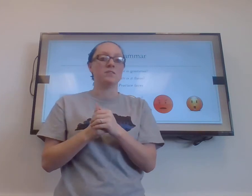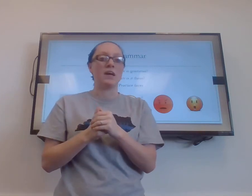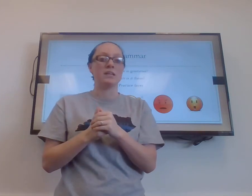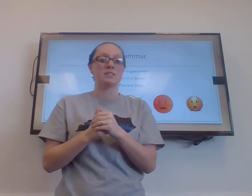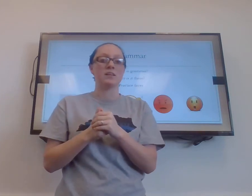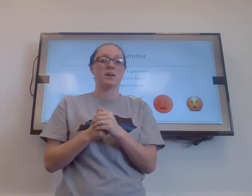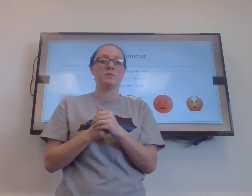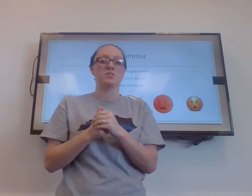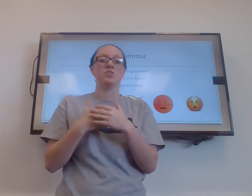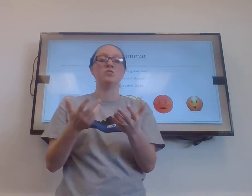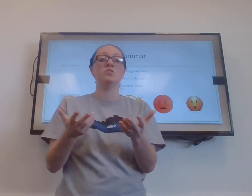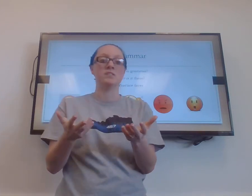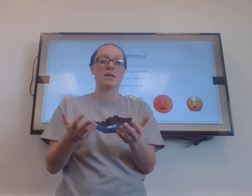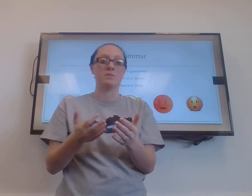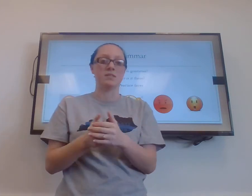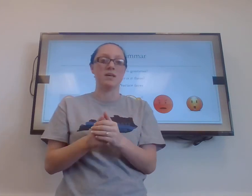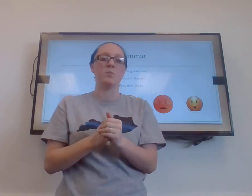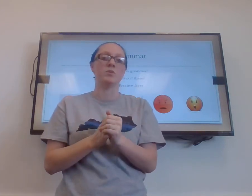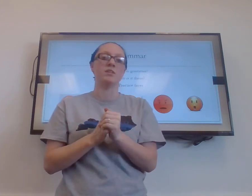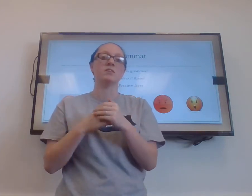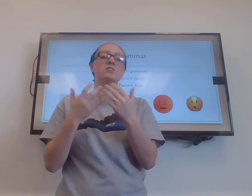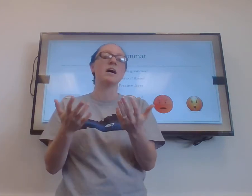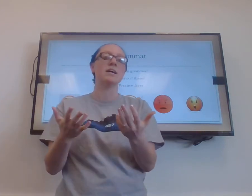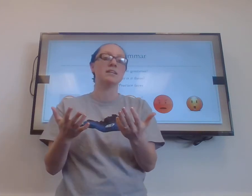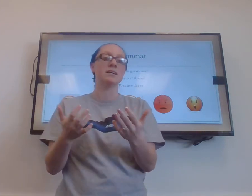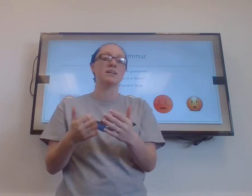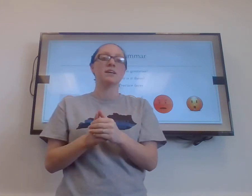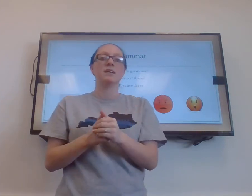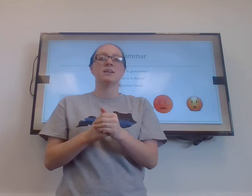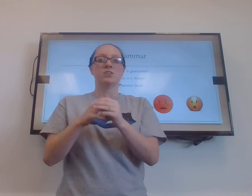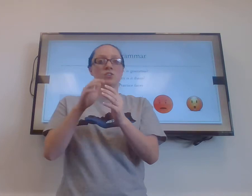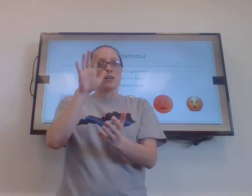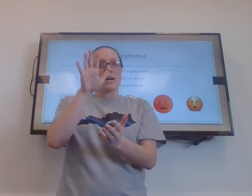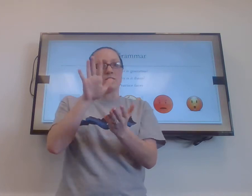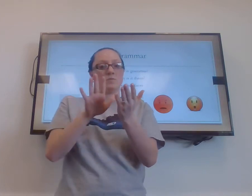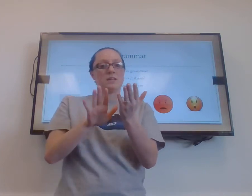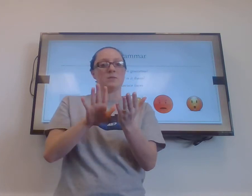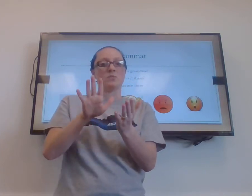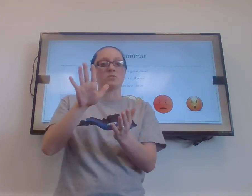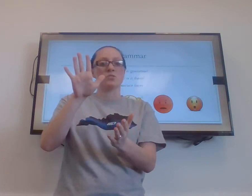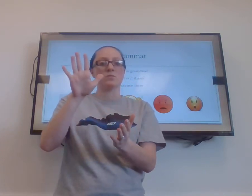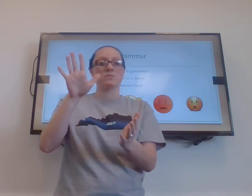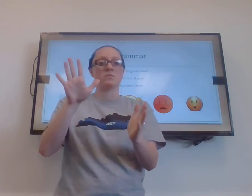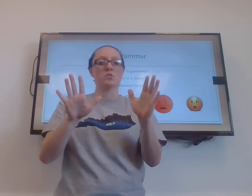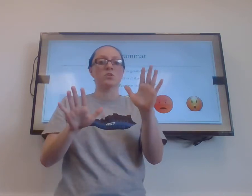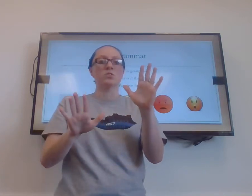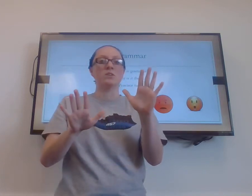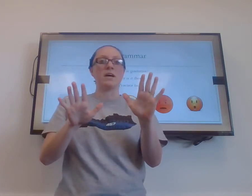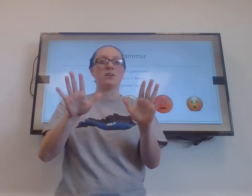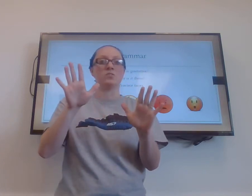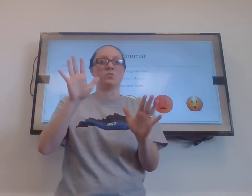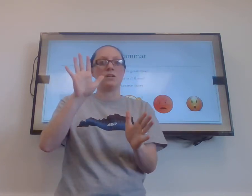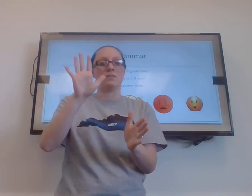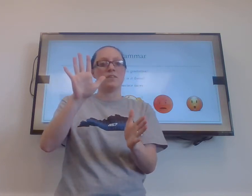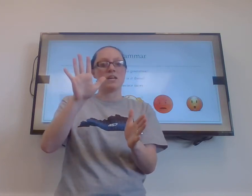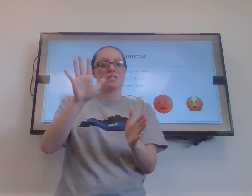face. And so you do the same to them. When they are signing, you're going to have to be able to learn how to read the face